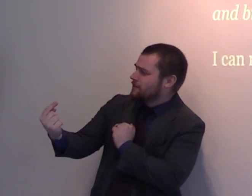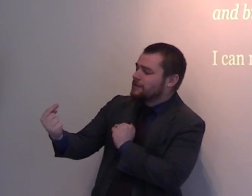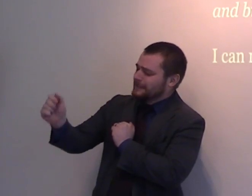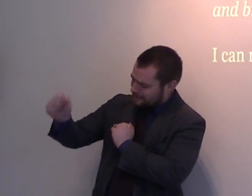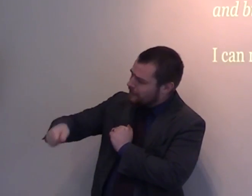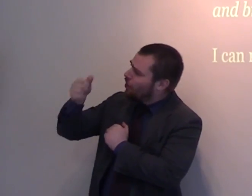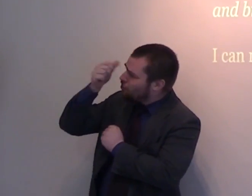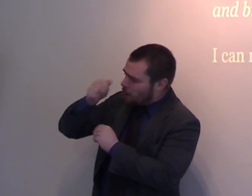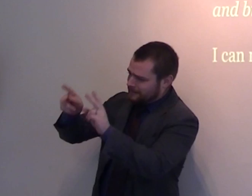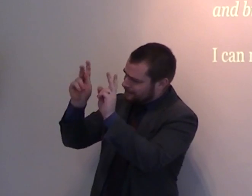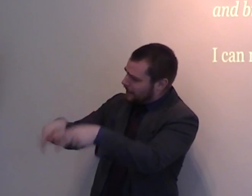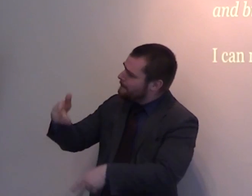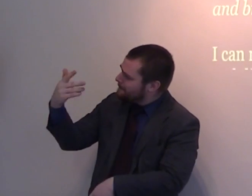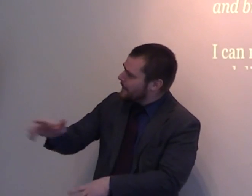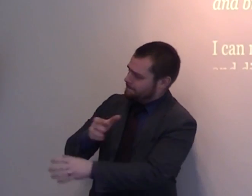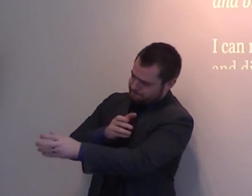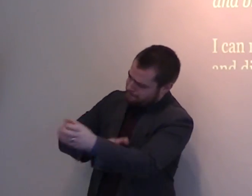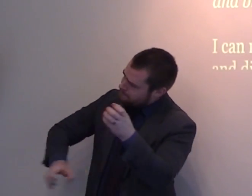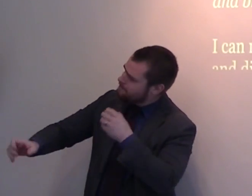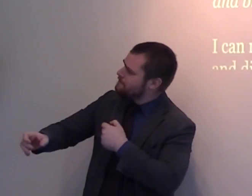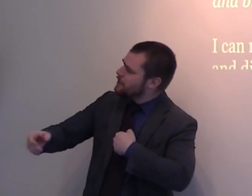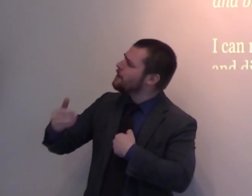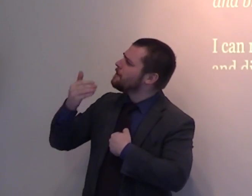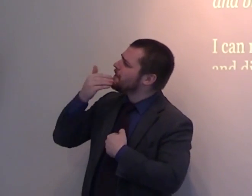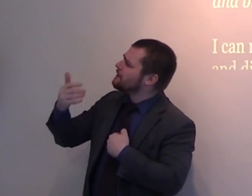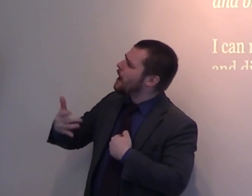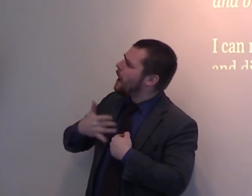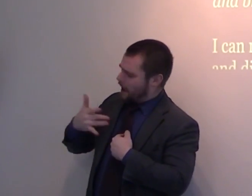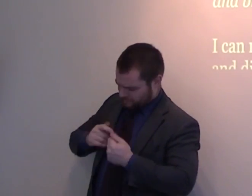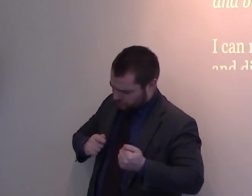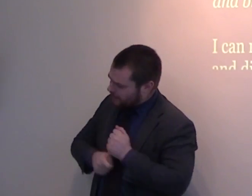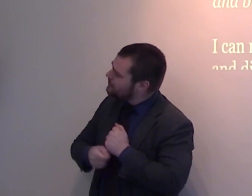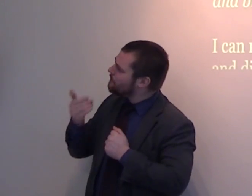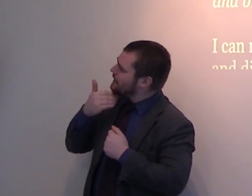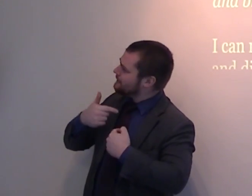me. Please change my life and bring me into your family.